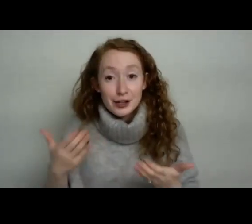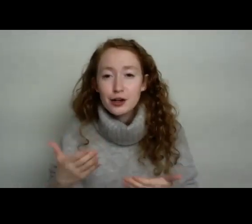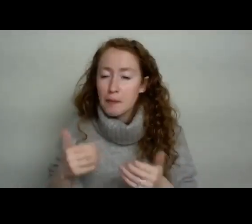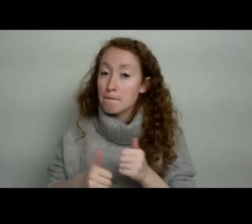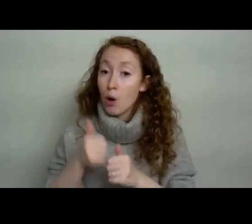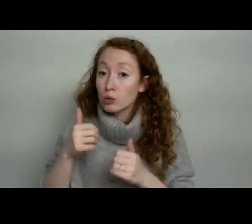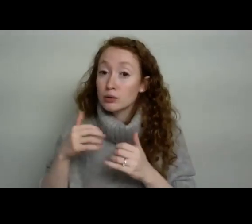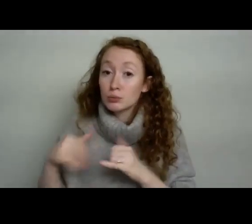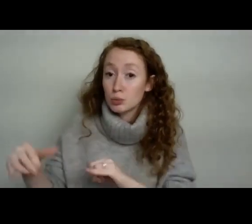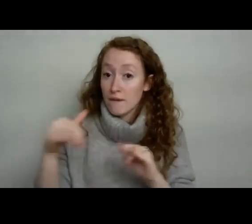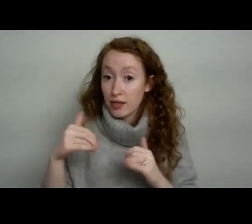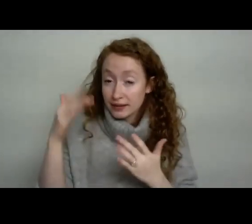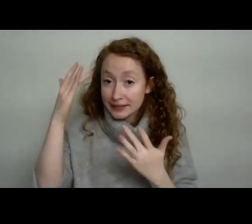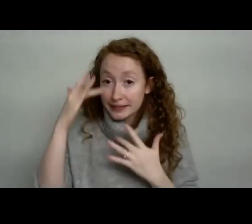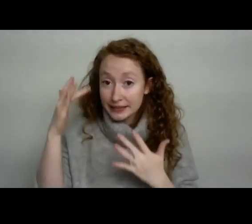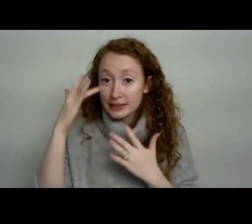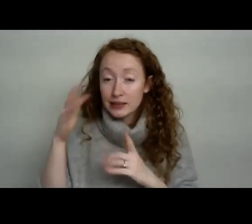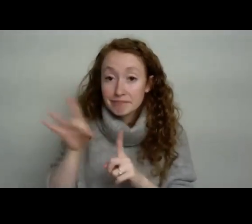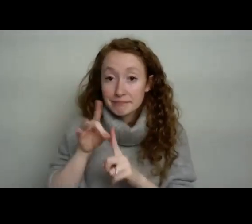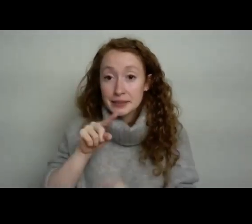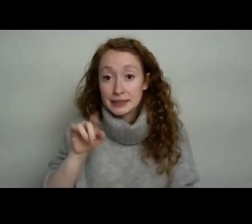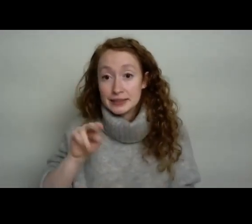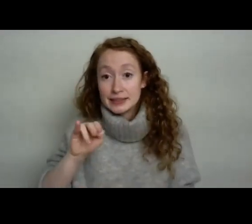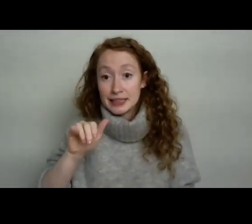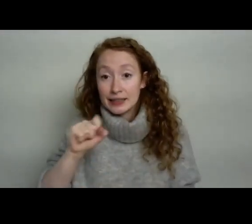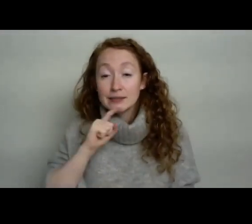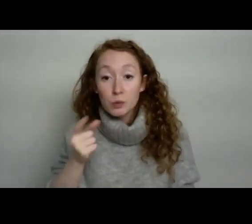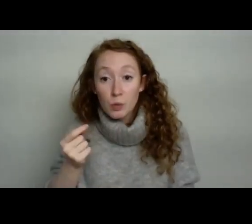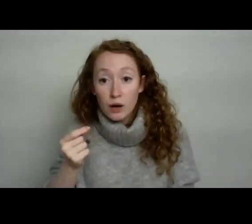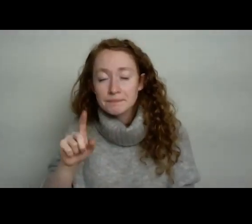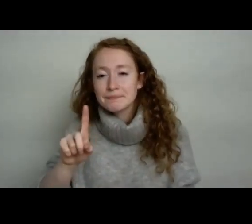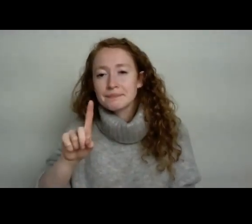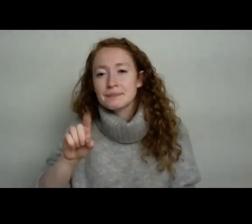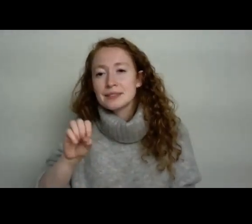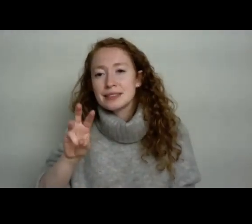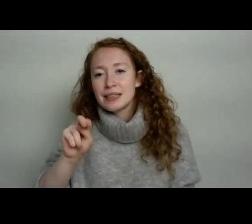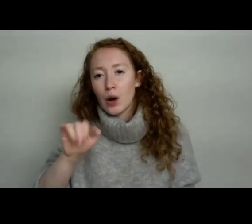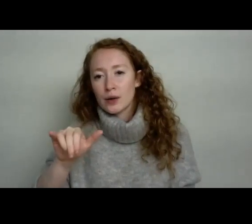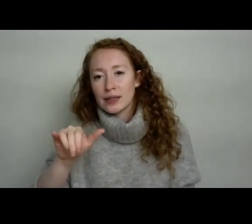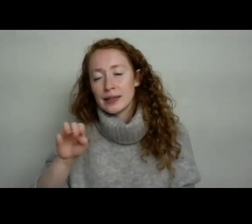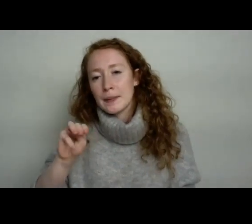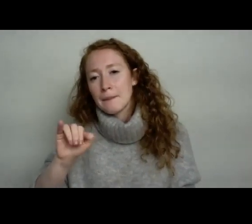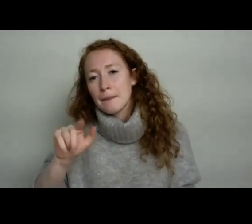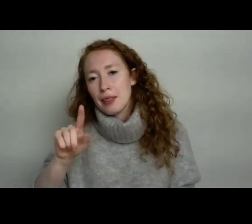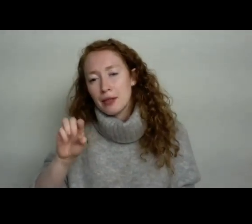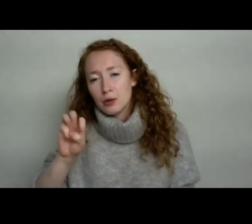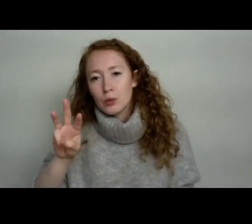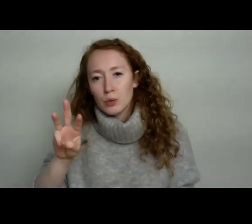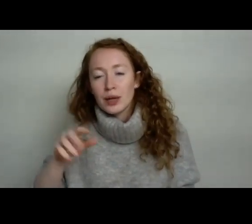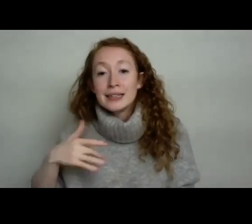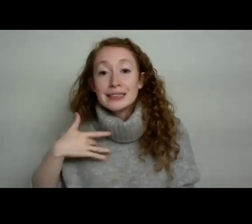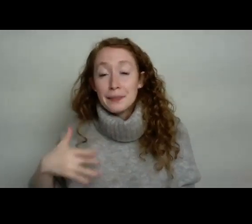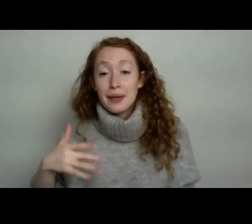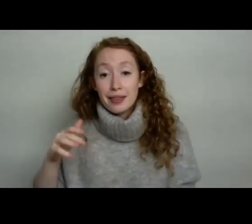And that generally, it cuts a fungal disease that comes up from the south on the airwaves every summer. It doesn't overwinter for us,